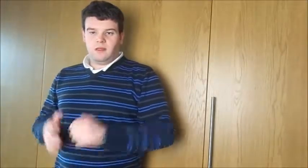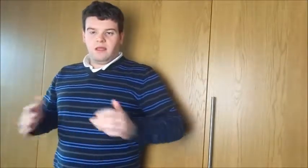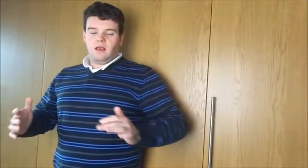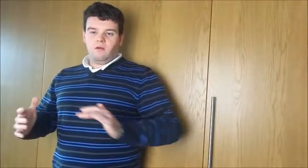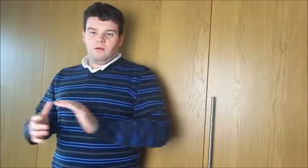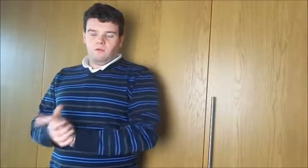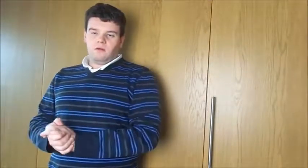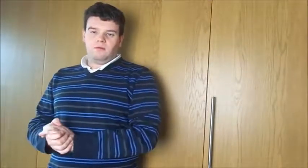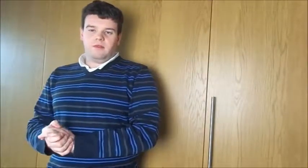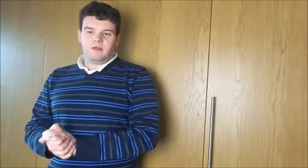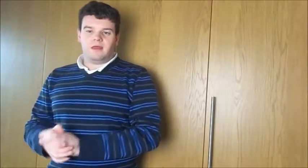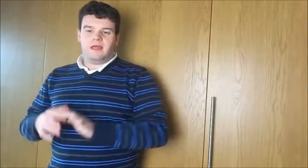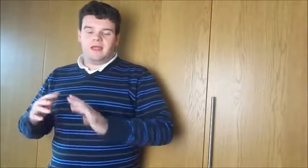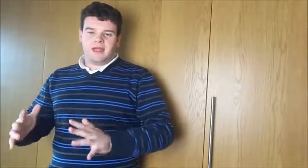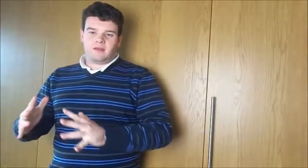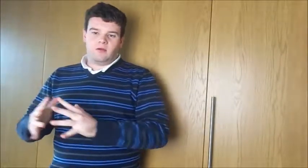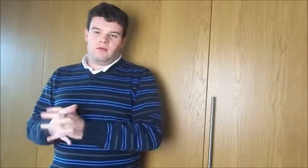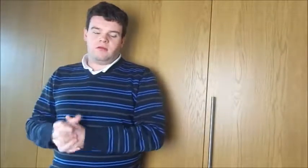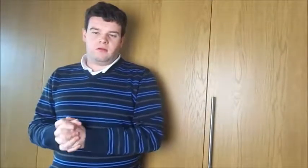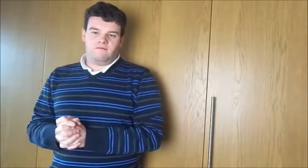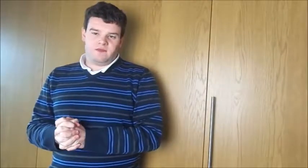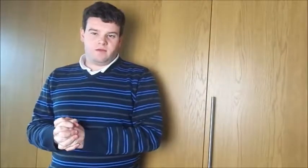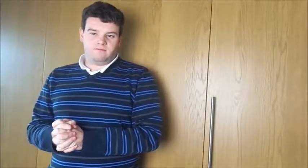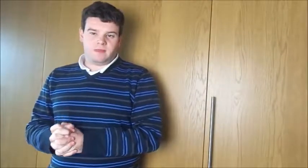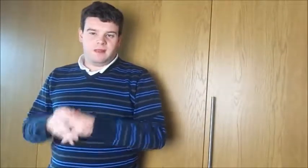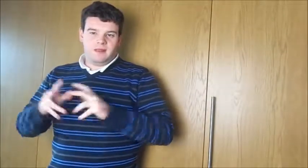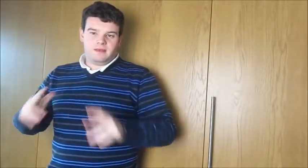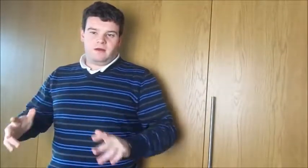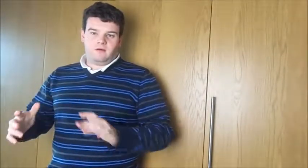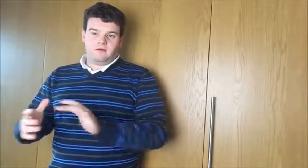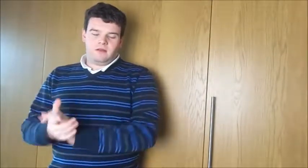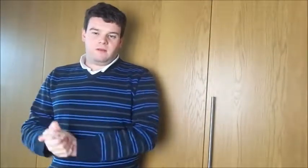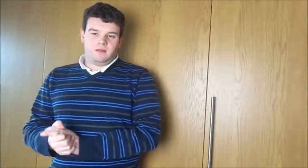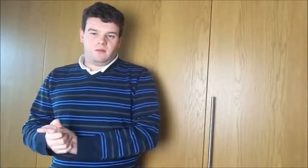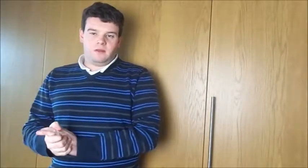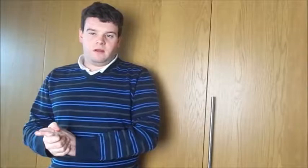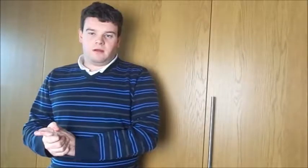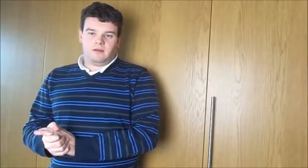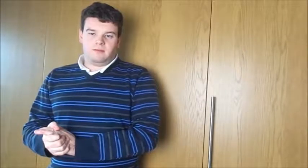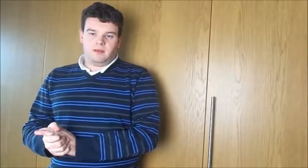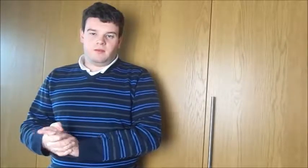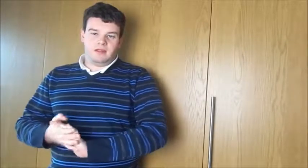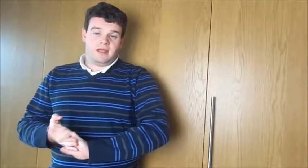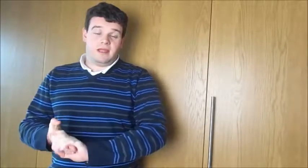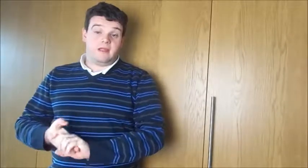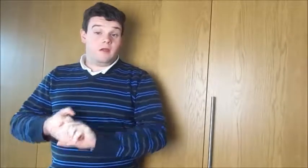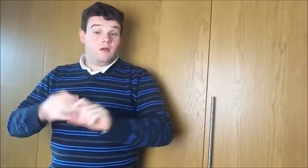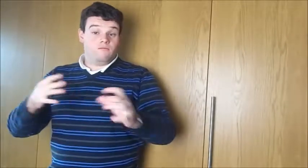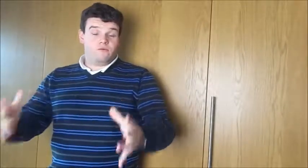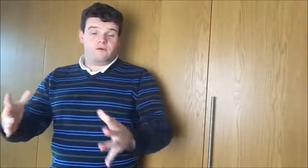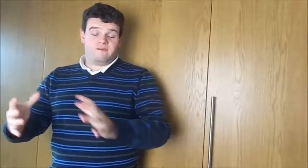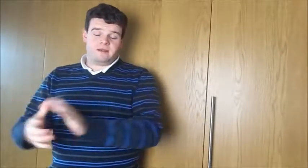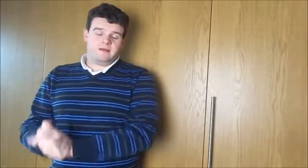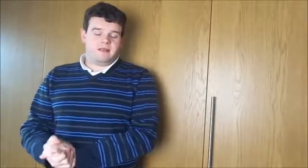Hello and welcome to this Act Thomas video. Now this week we are going to be doing a Royal Fact and Date